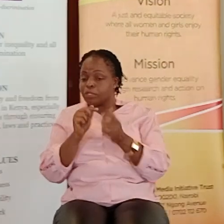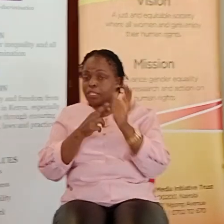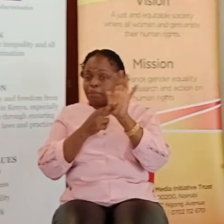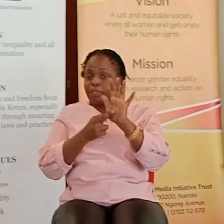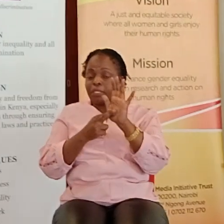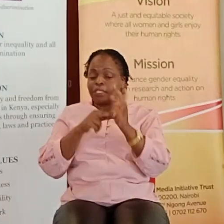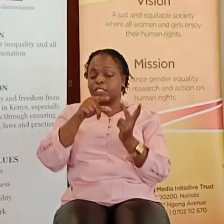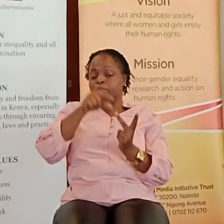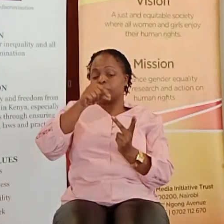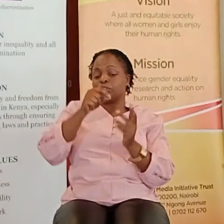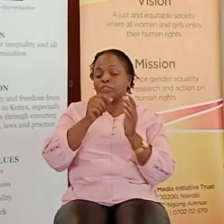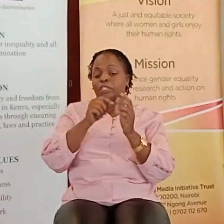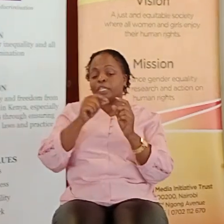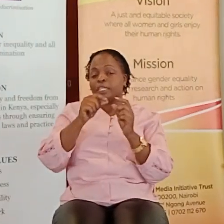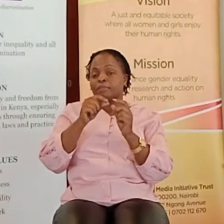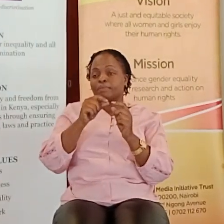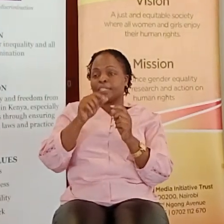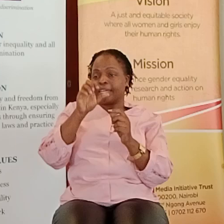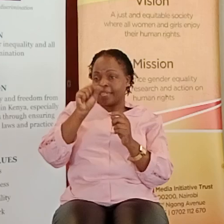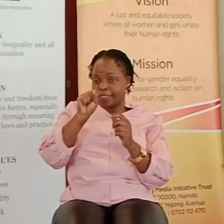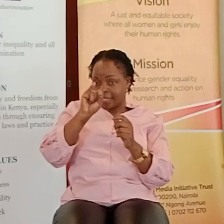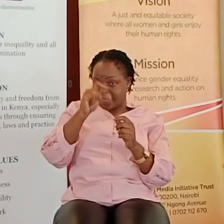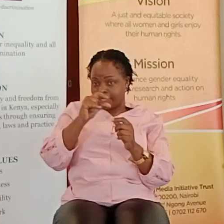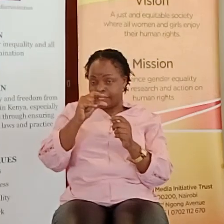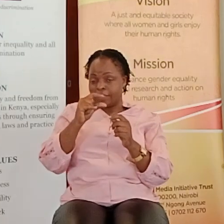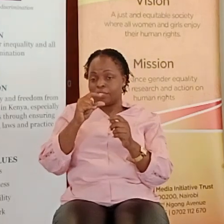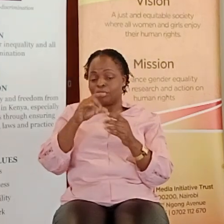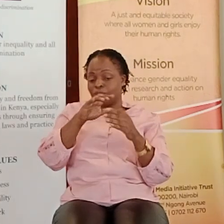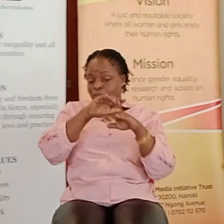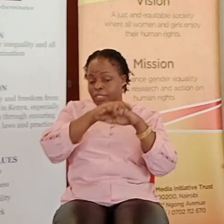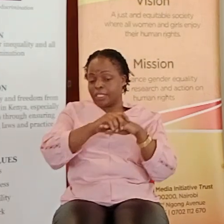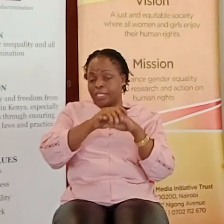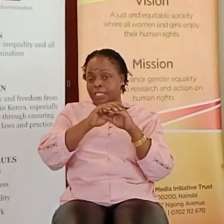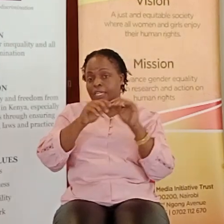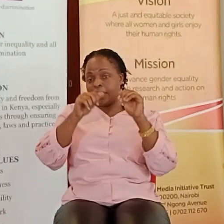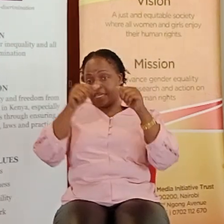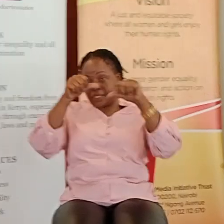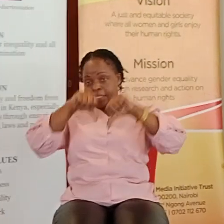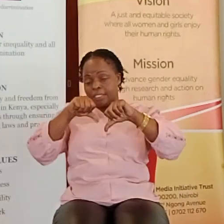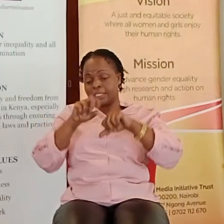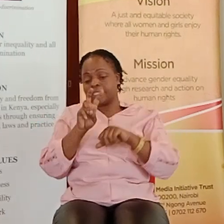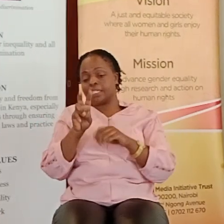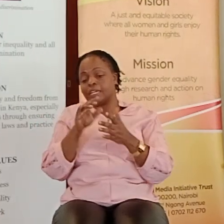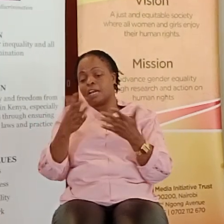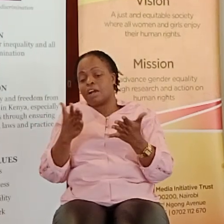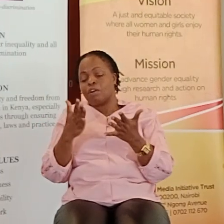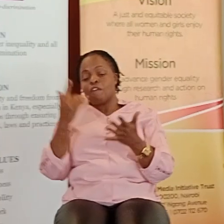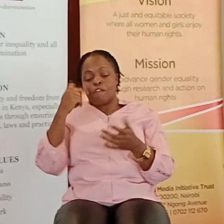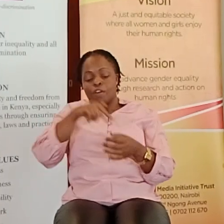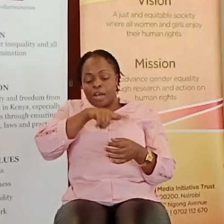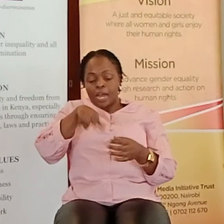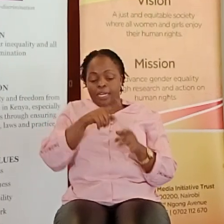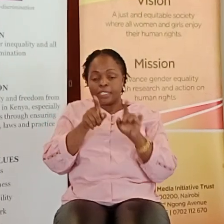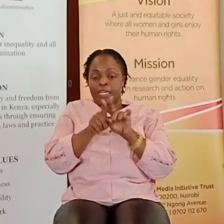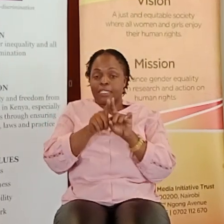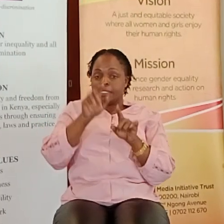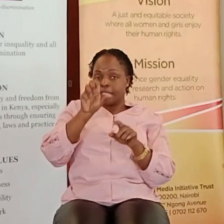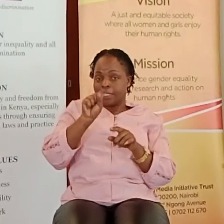groups, to take agency and see how, for us as special interest groups, we participate in